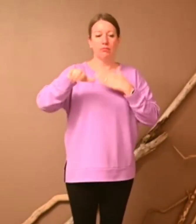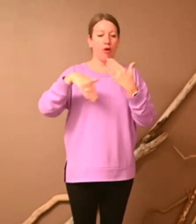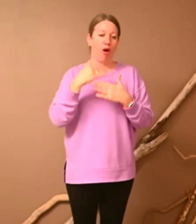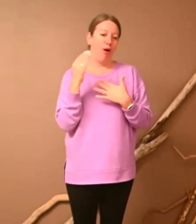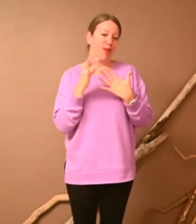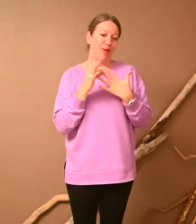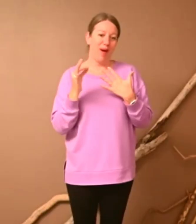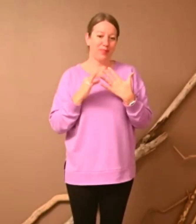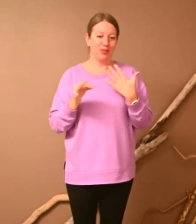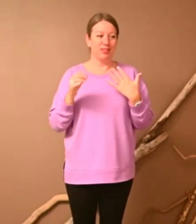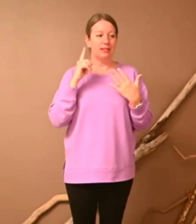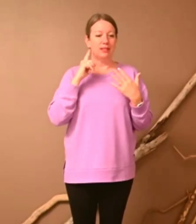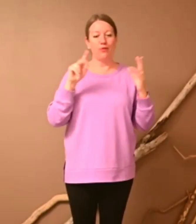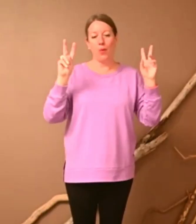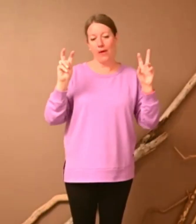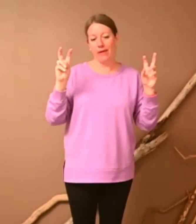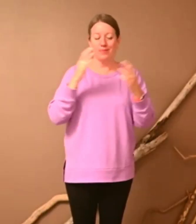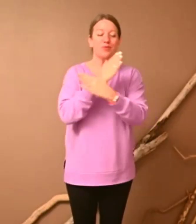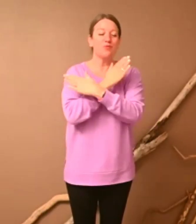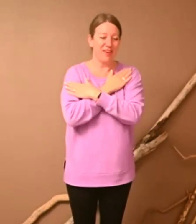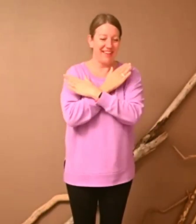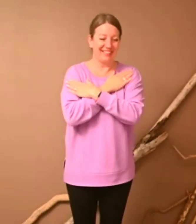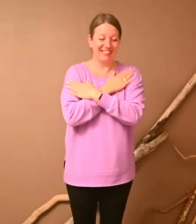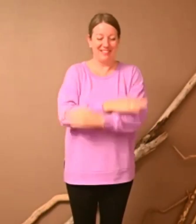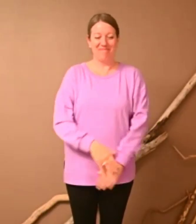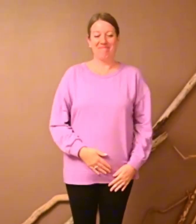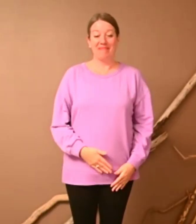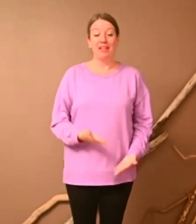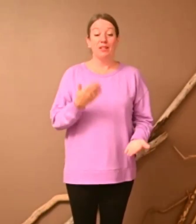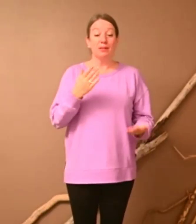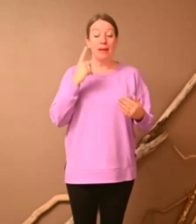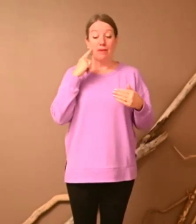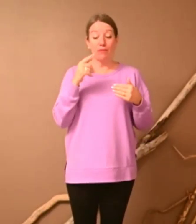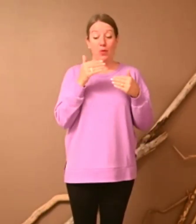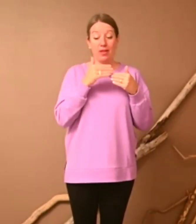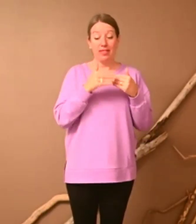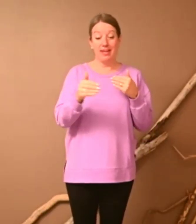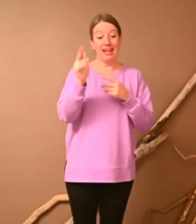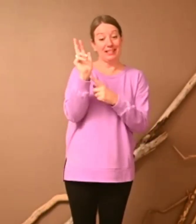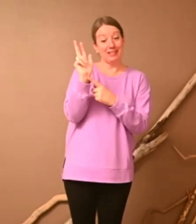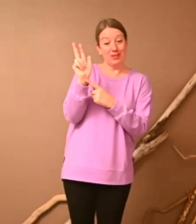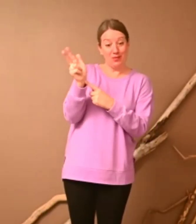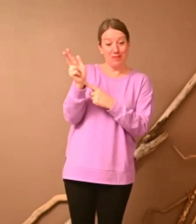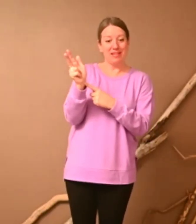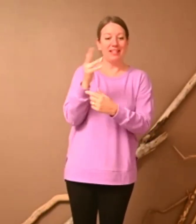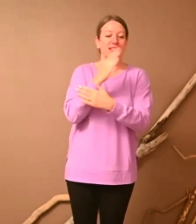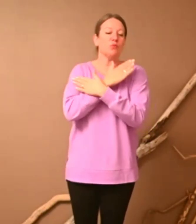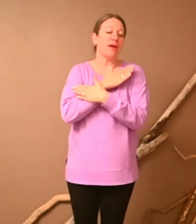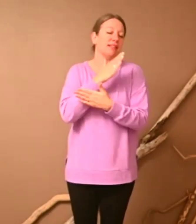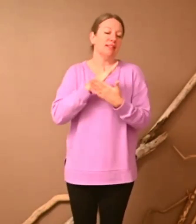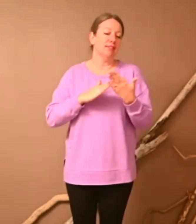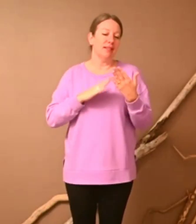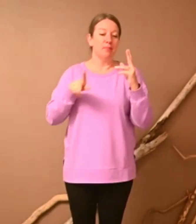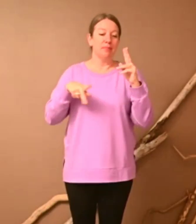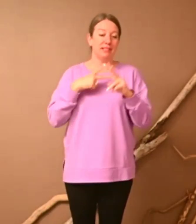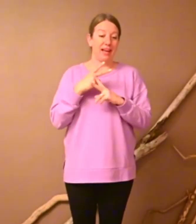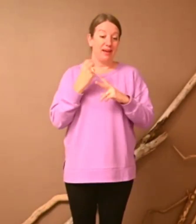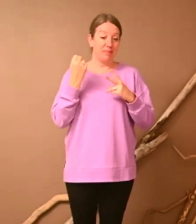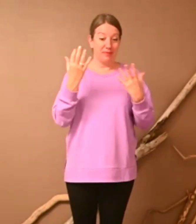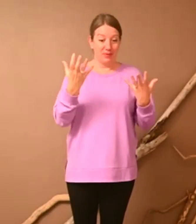you, maybe lying down, sitting, continuing to practice with movement. All of those options are considered rest. So if you would like to